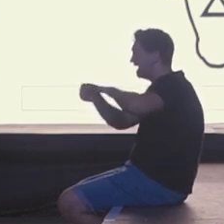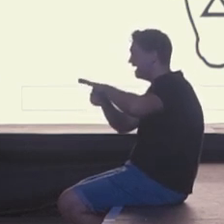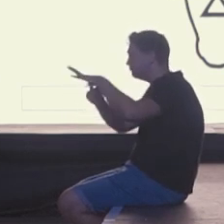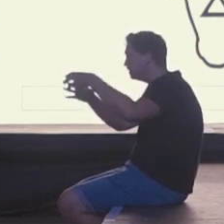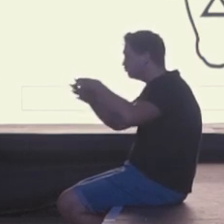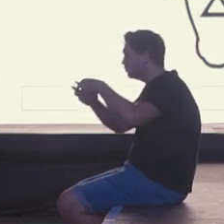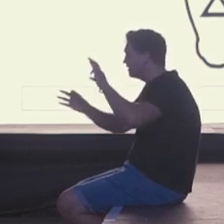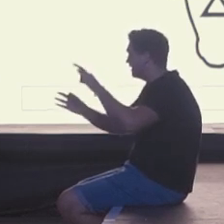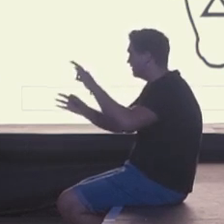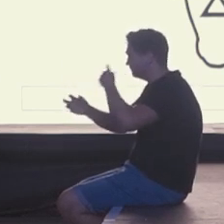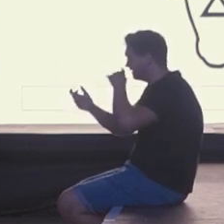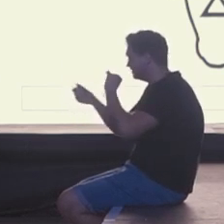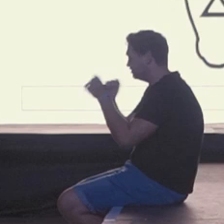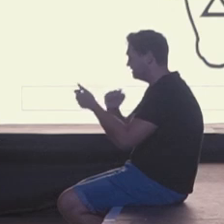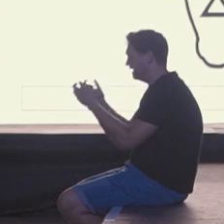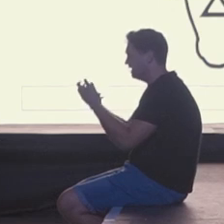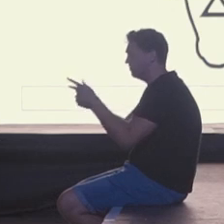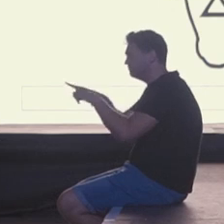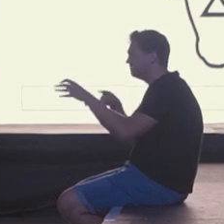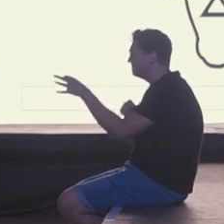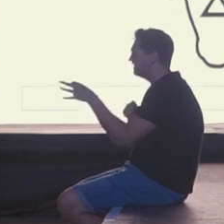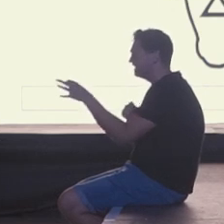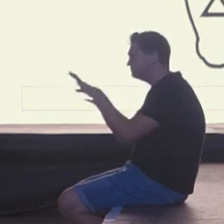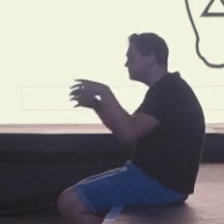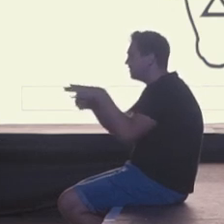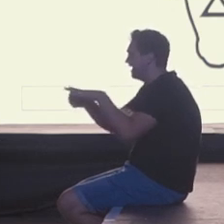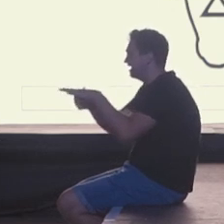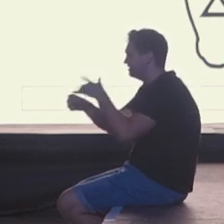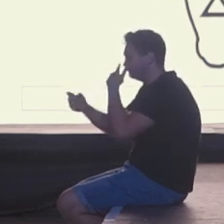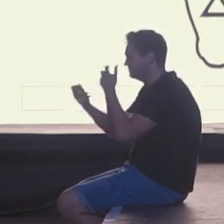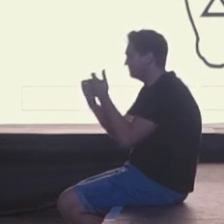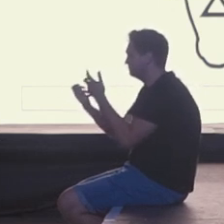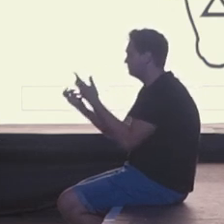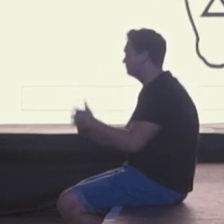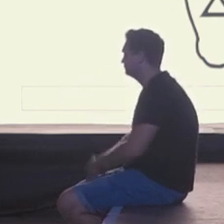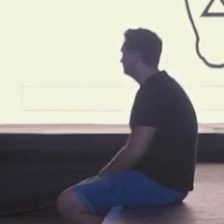make a change, and all these little hometowns just don't. And yeah.